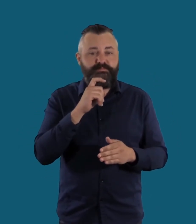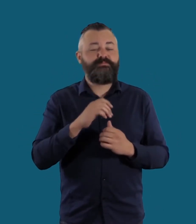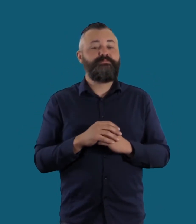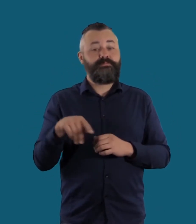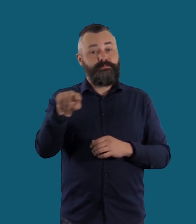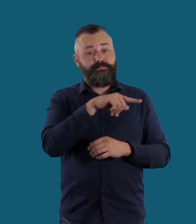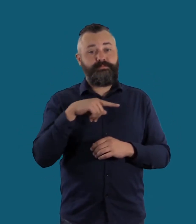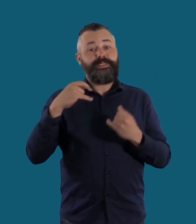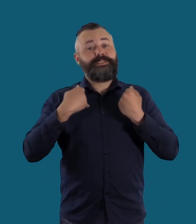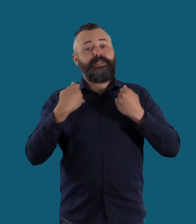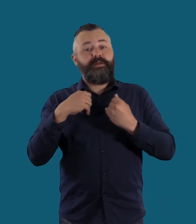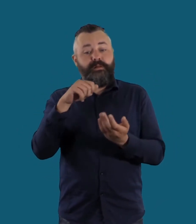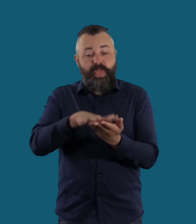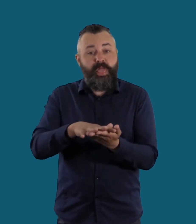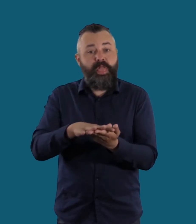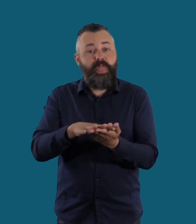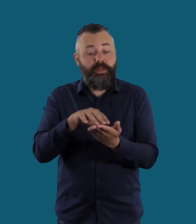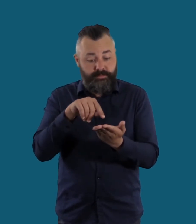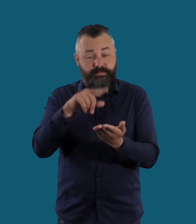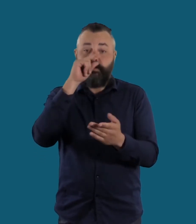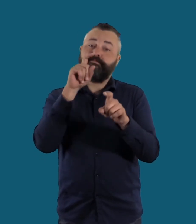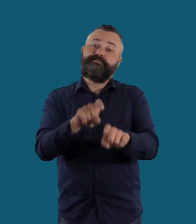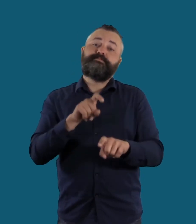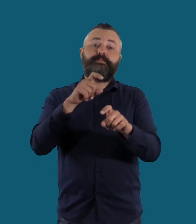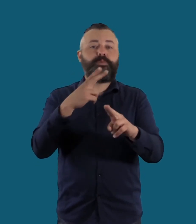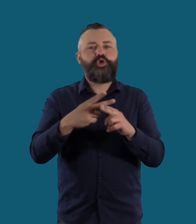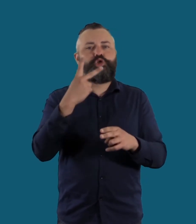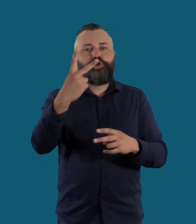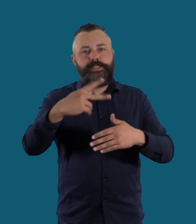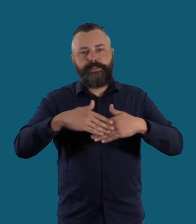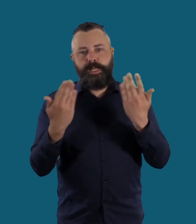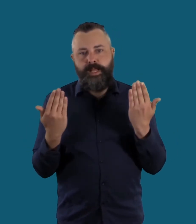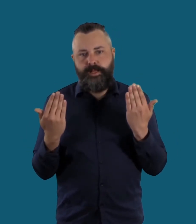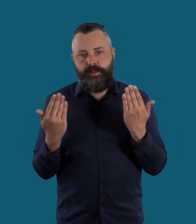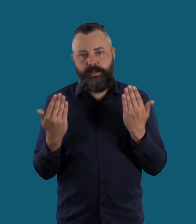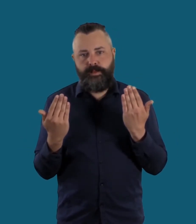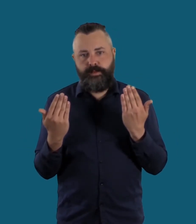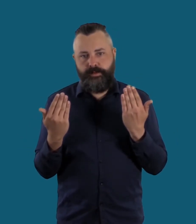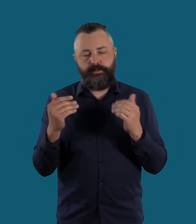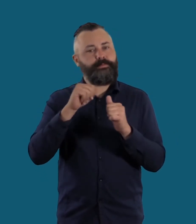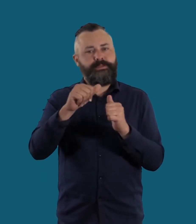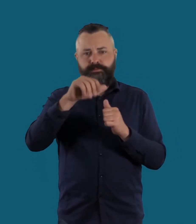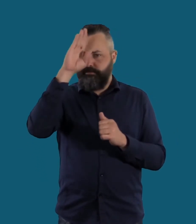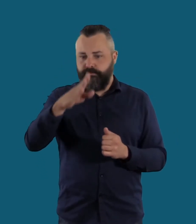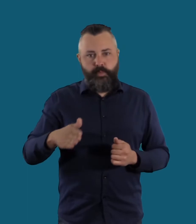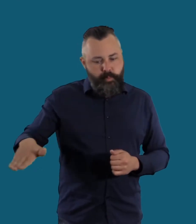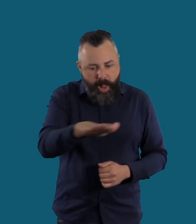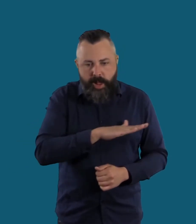Viruses can stay on these surfaces for up to 2 days. It's critical to ensure that everything is clean to prevent infection and spread.